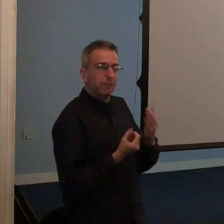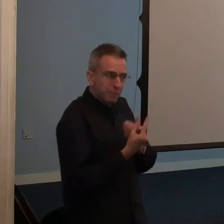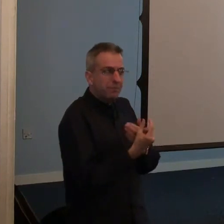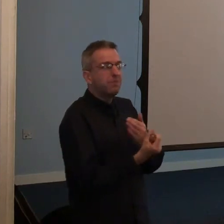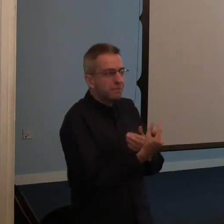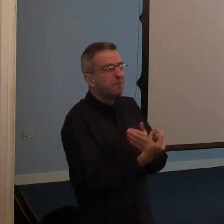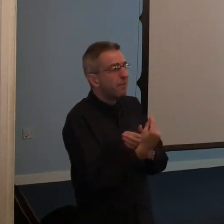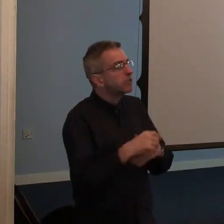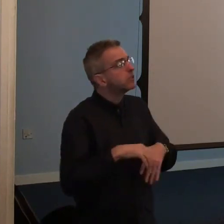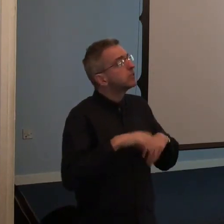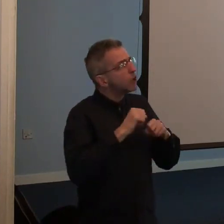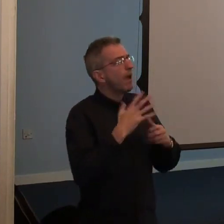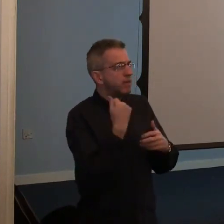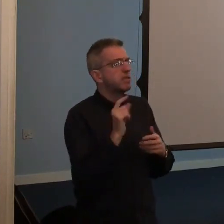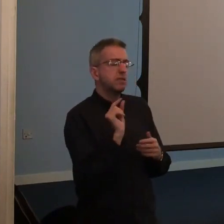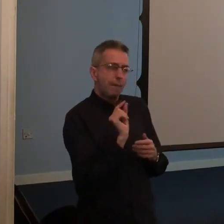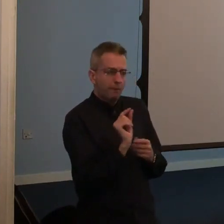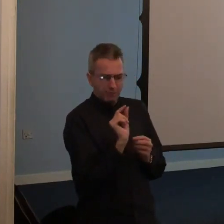gene therapy, and we see that more and more occurring now.